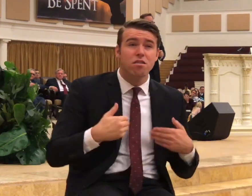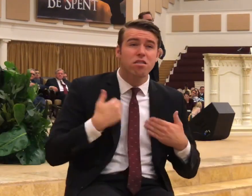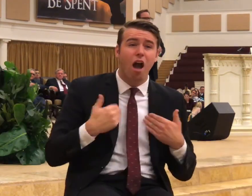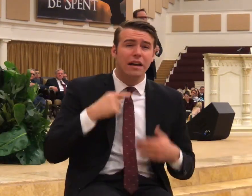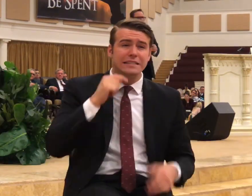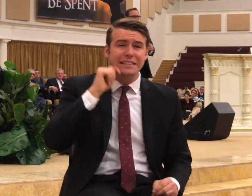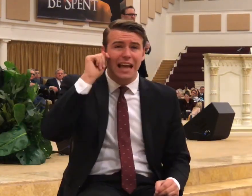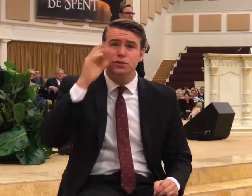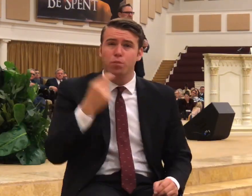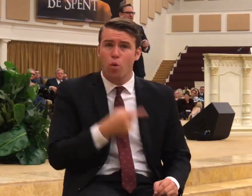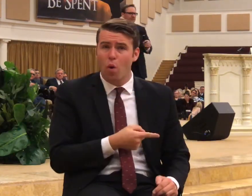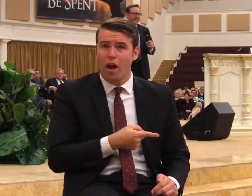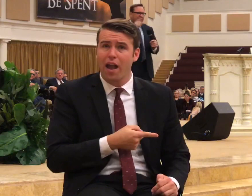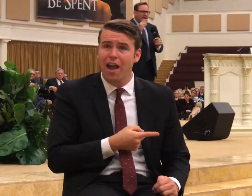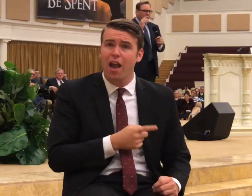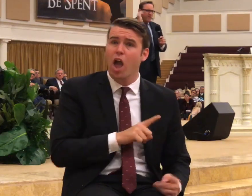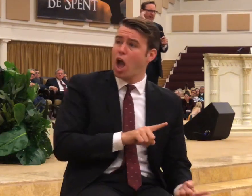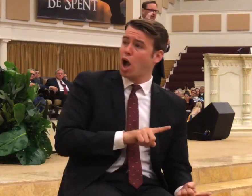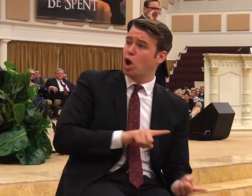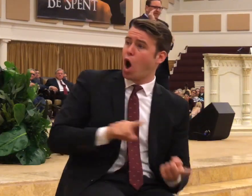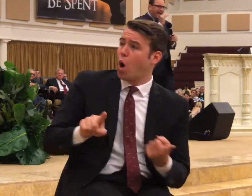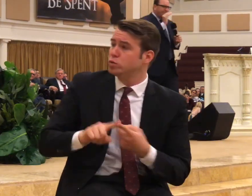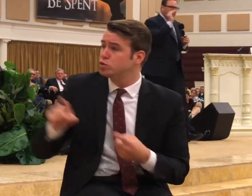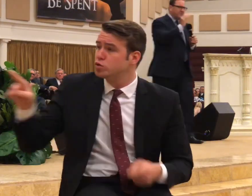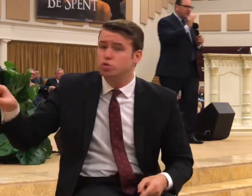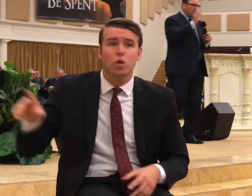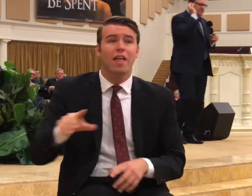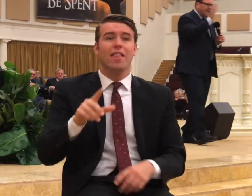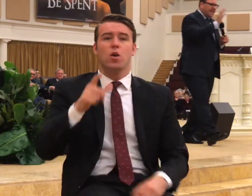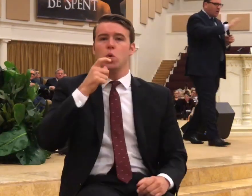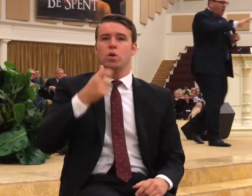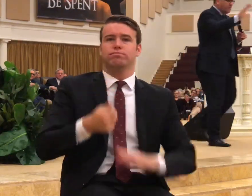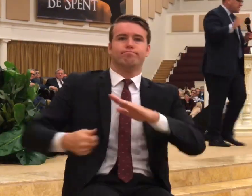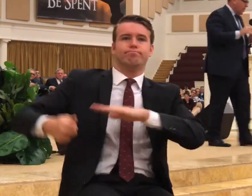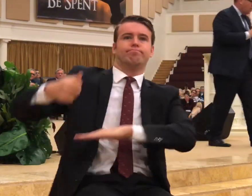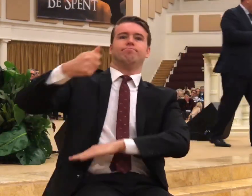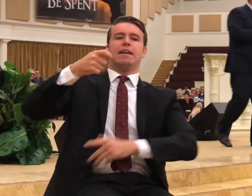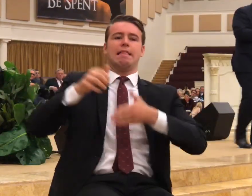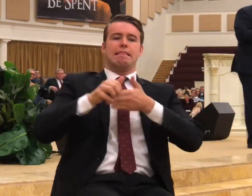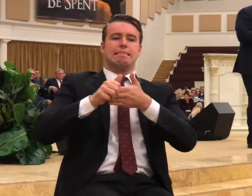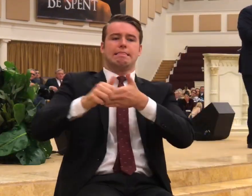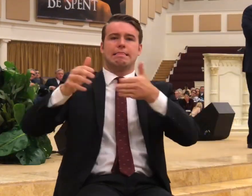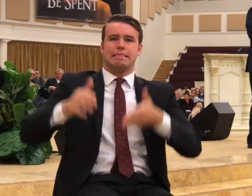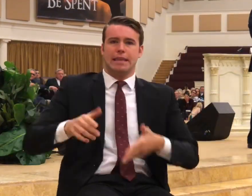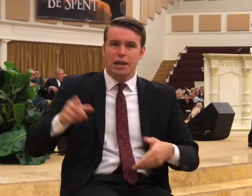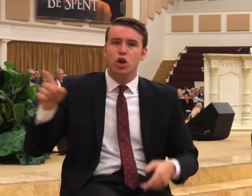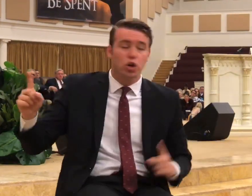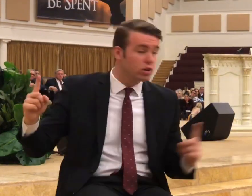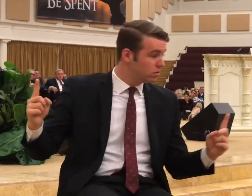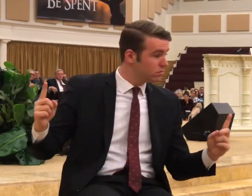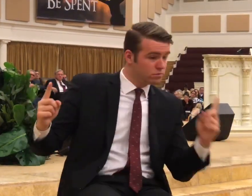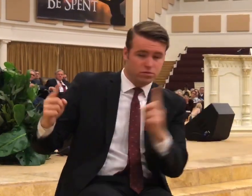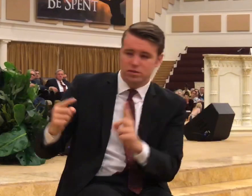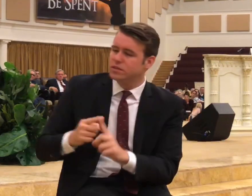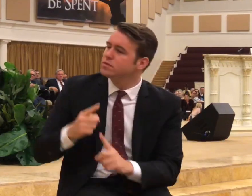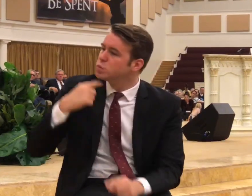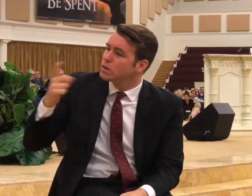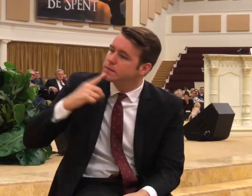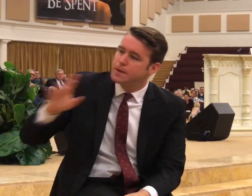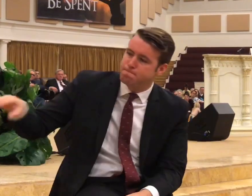teenage boy goes to the king or the captain of the eunuchs, the leader over this whole group, and he goes to them and he says,